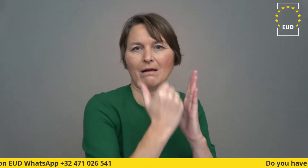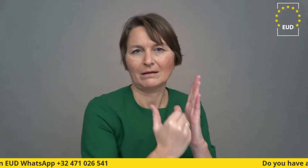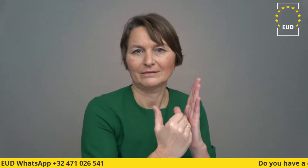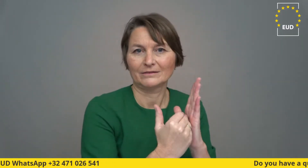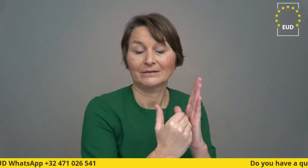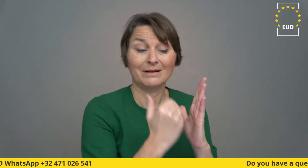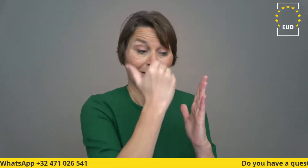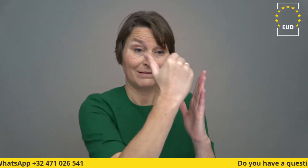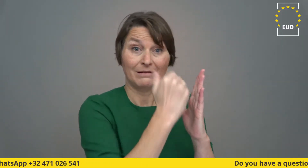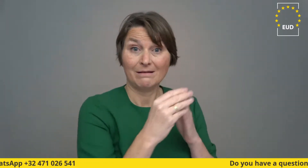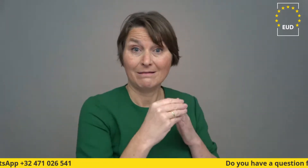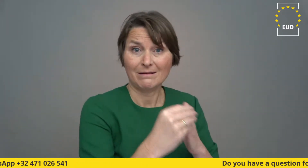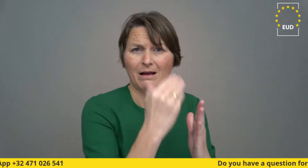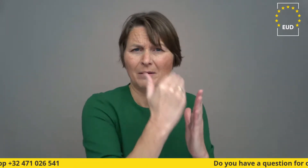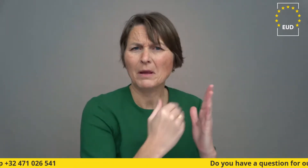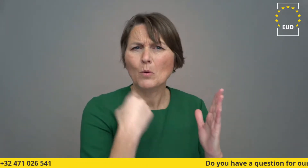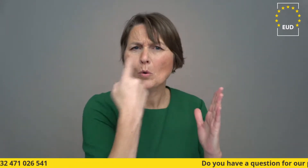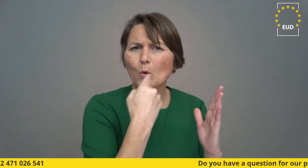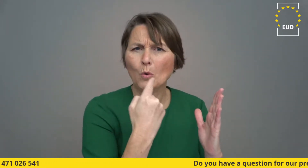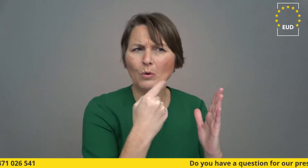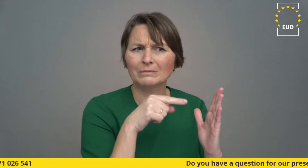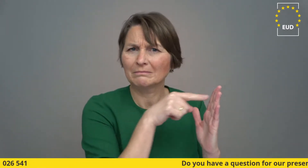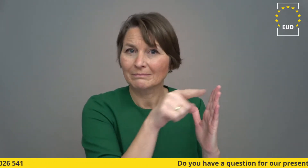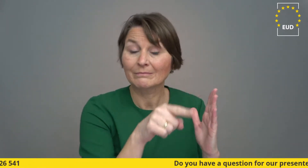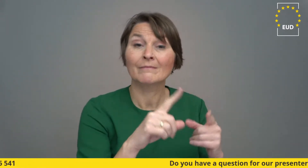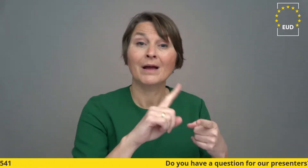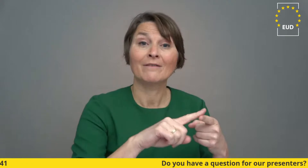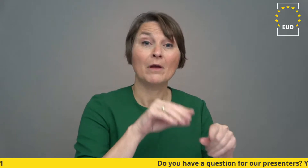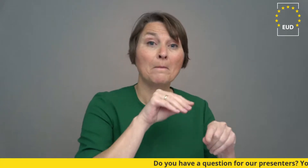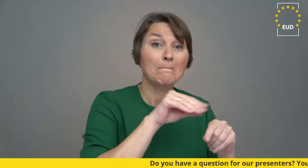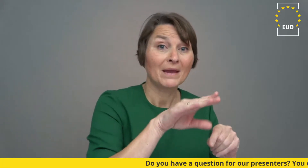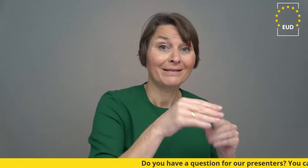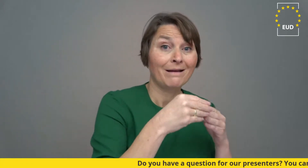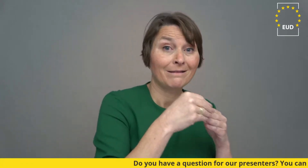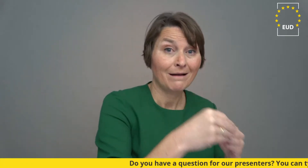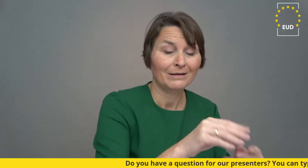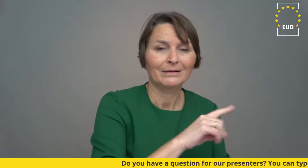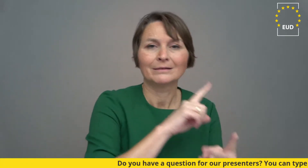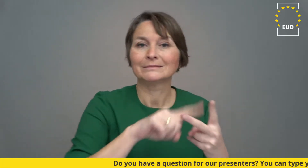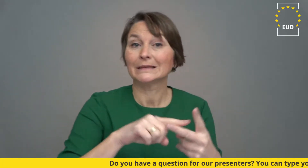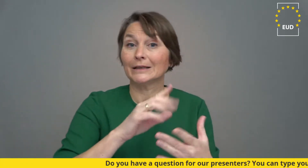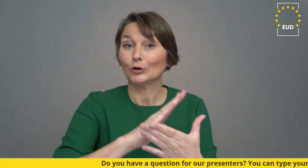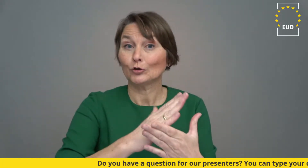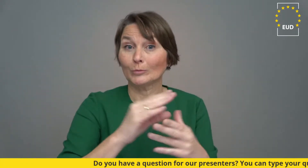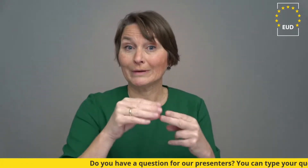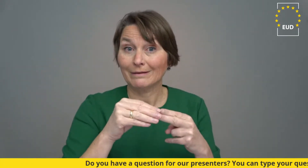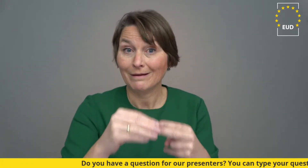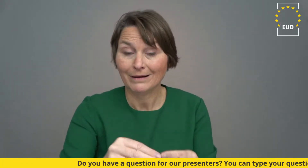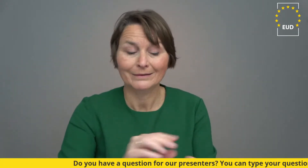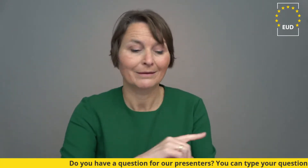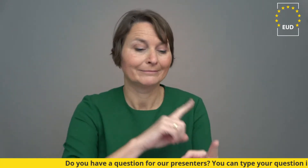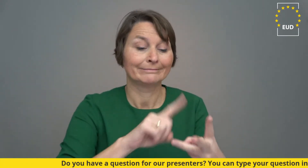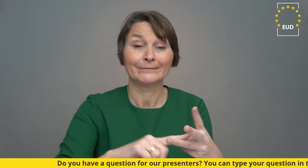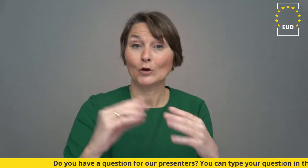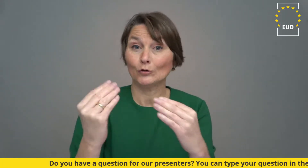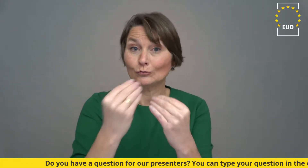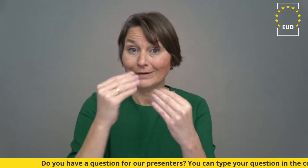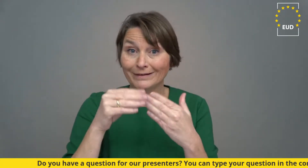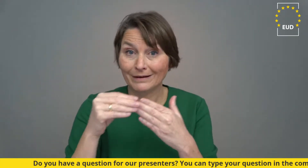It's also important that we produce some guidelines. We need to have media guidelines, sign